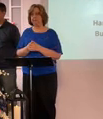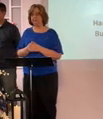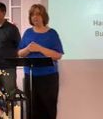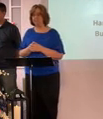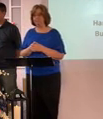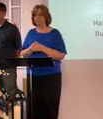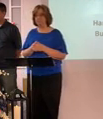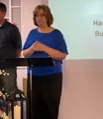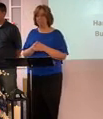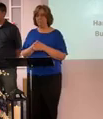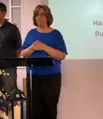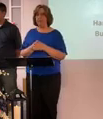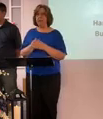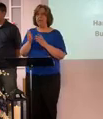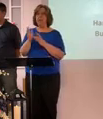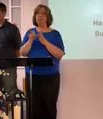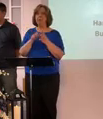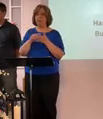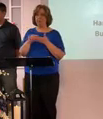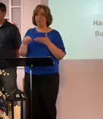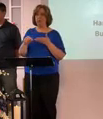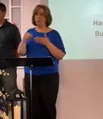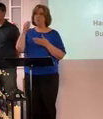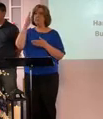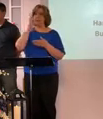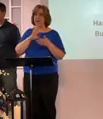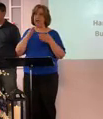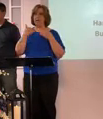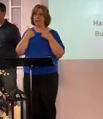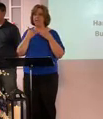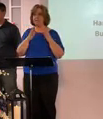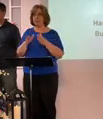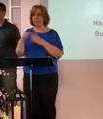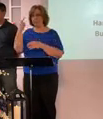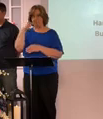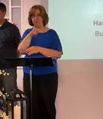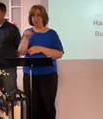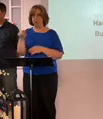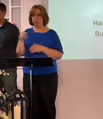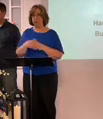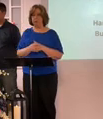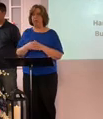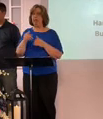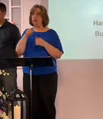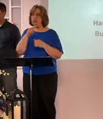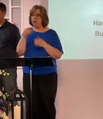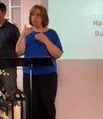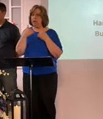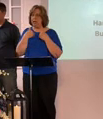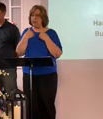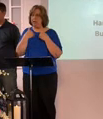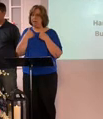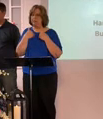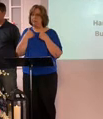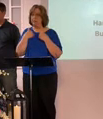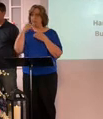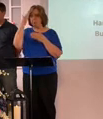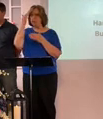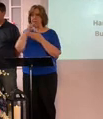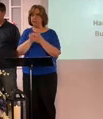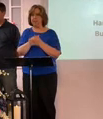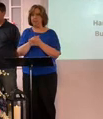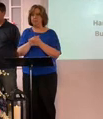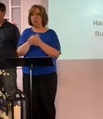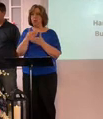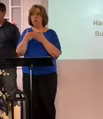the whole Jeremiah 29:11 is God has a plan for you. Well, you have to believe that whatever did